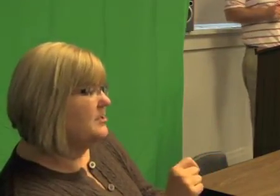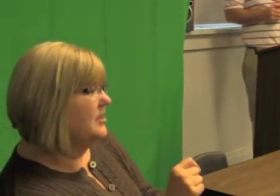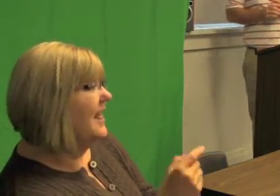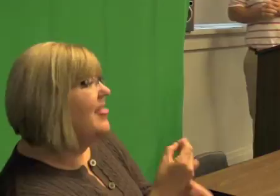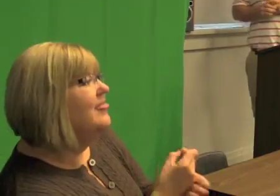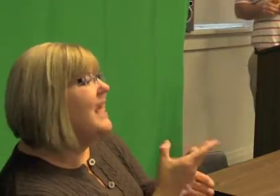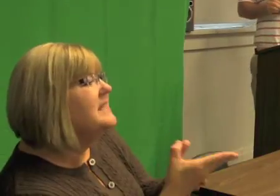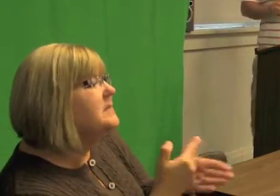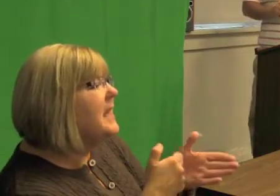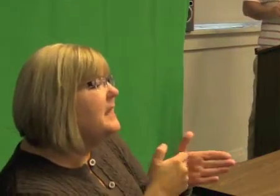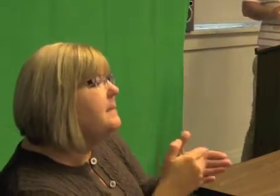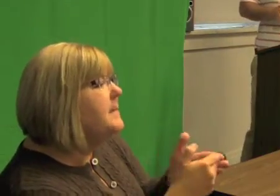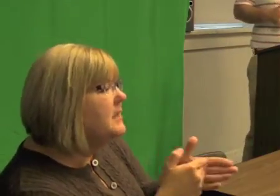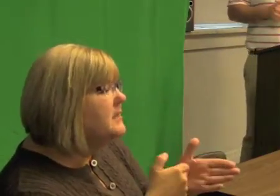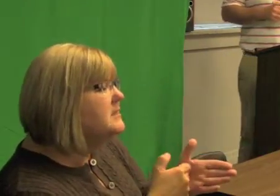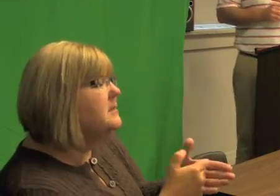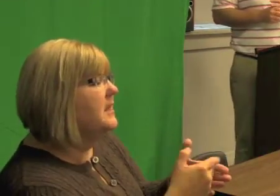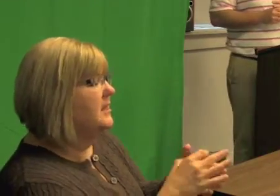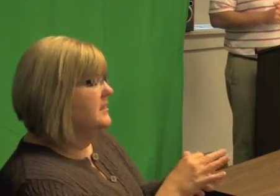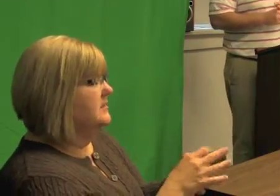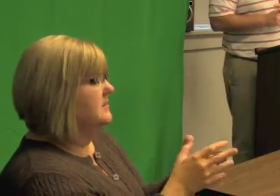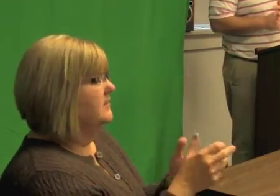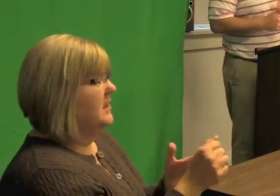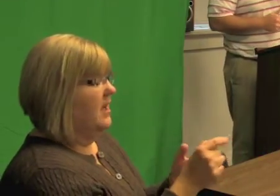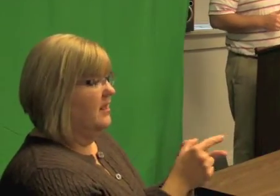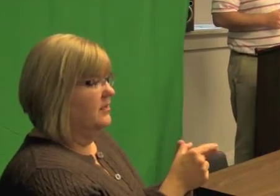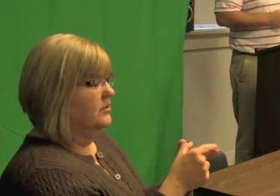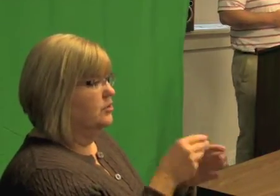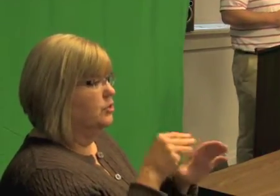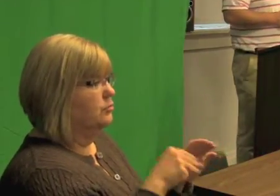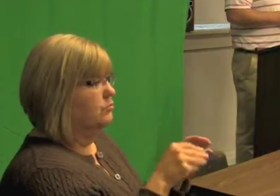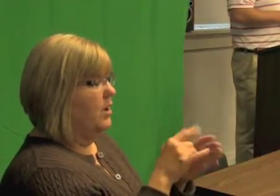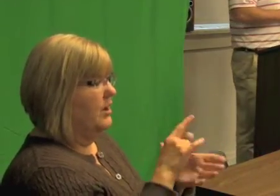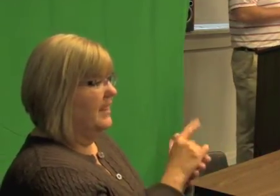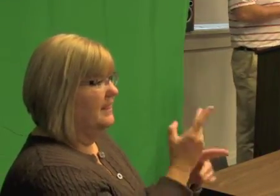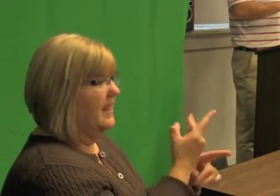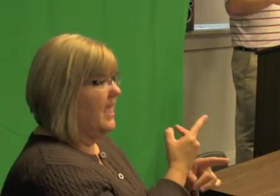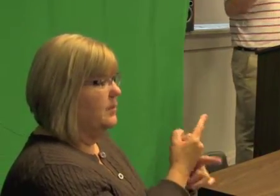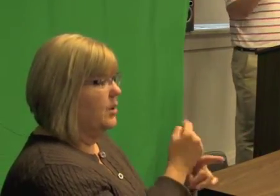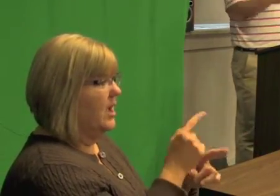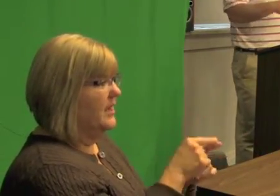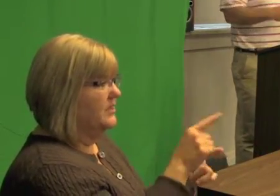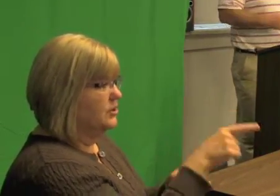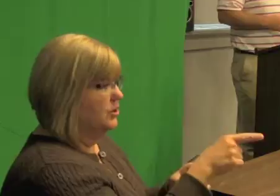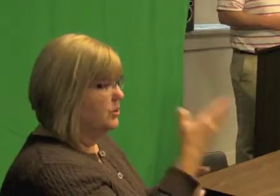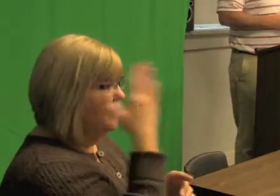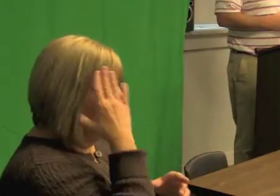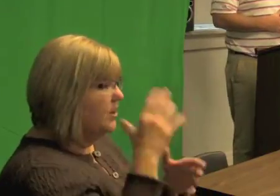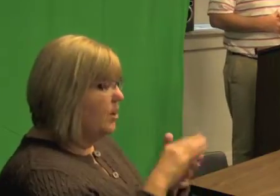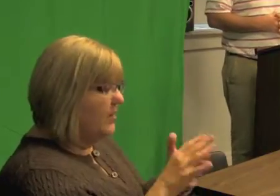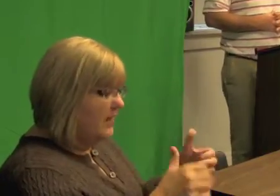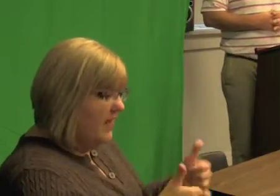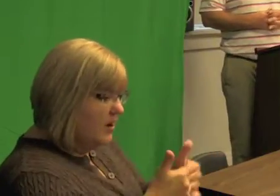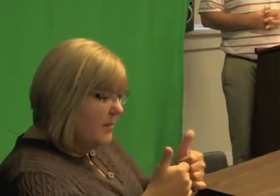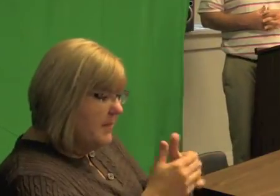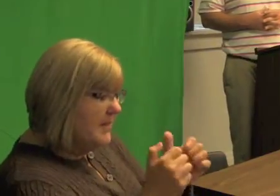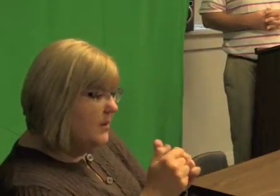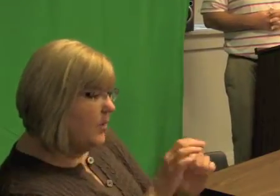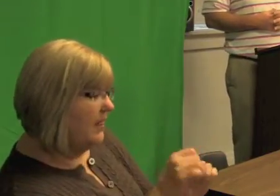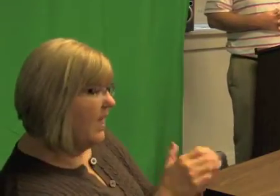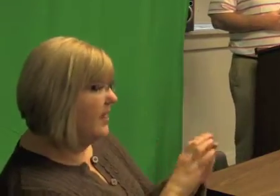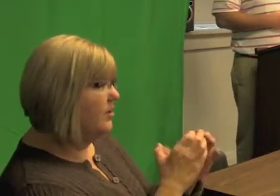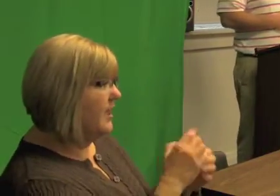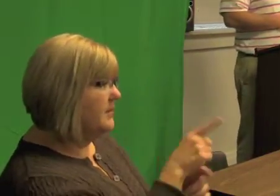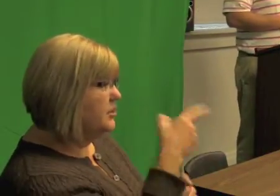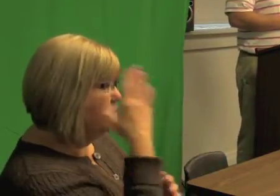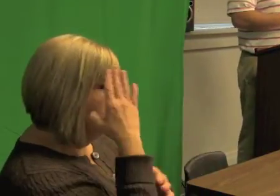dollars to market their product to you. That competition is fierce. They know that they have to compete with other companies, and you know